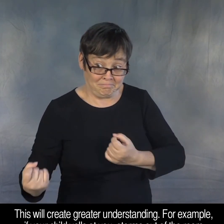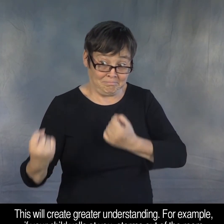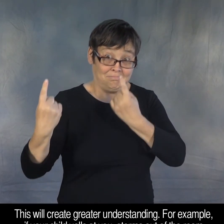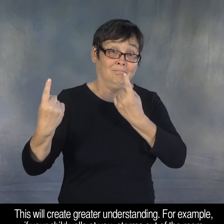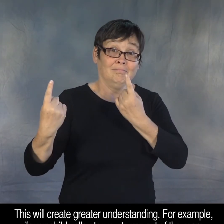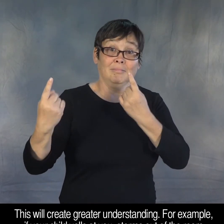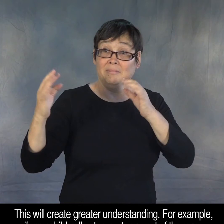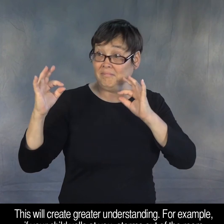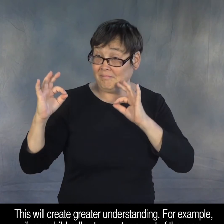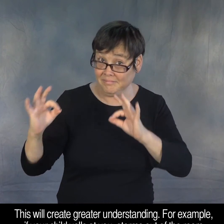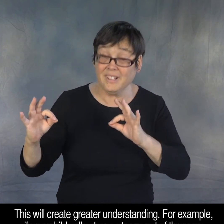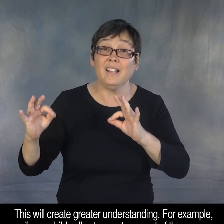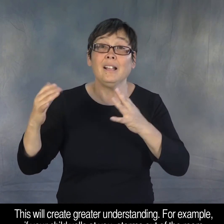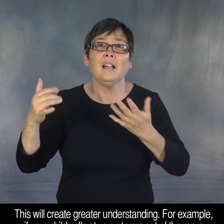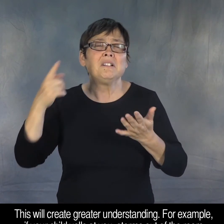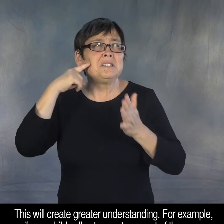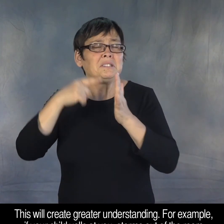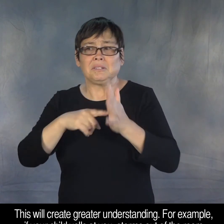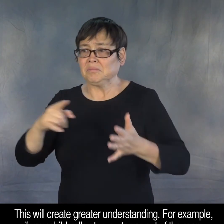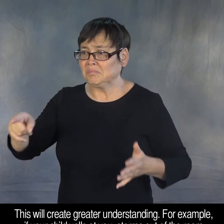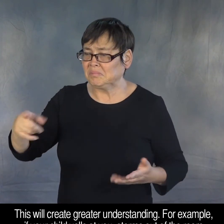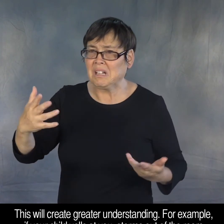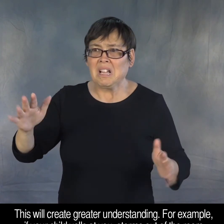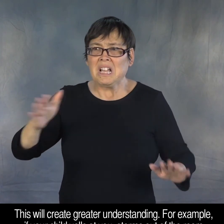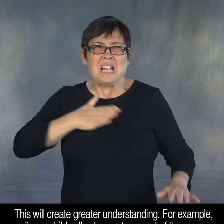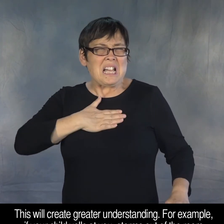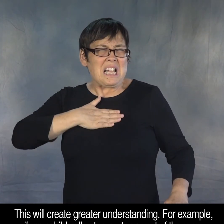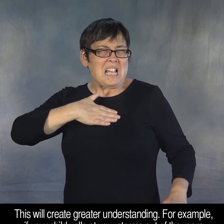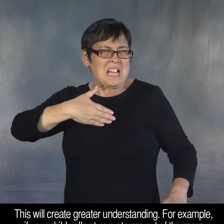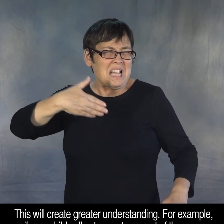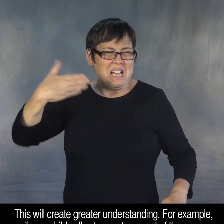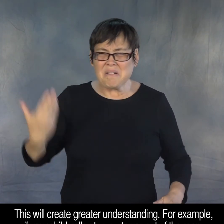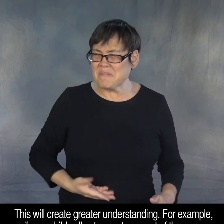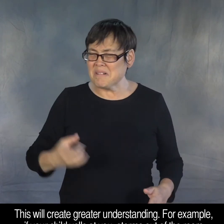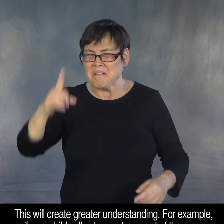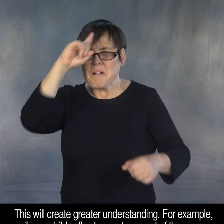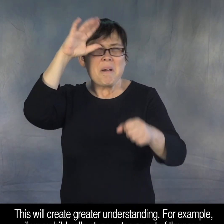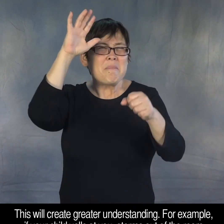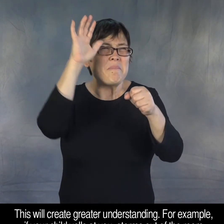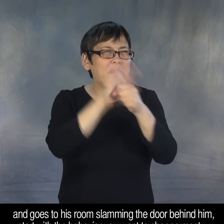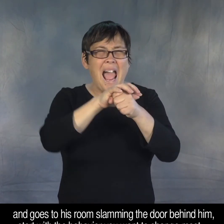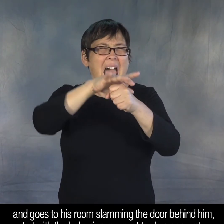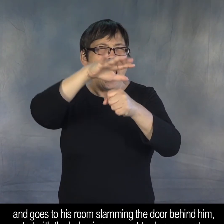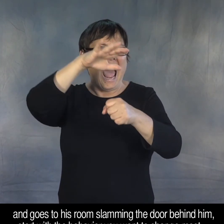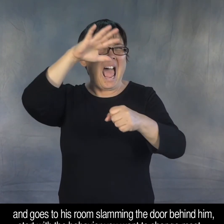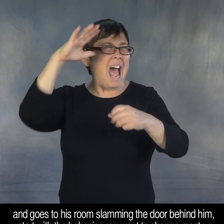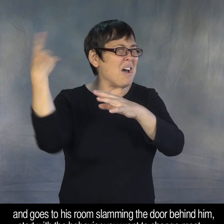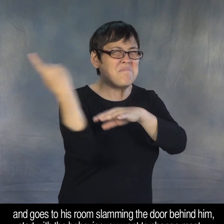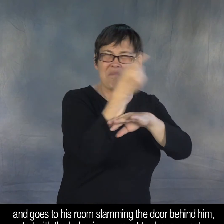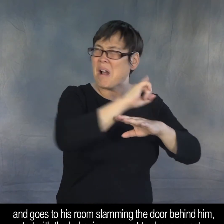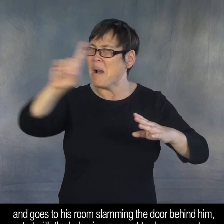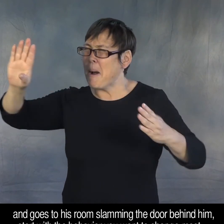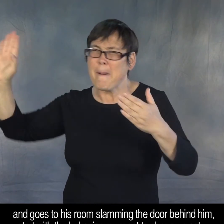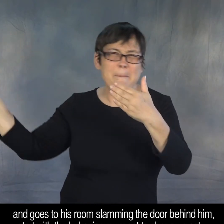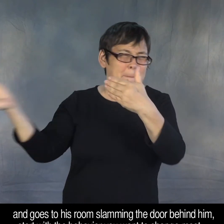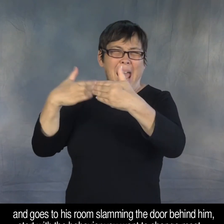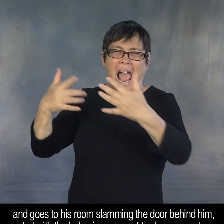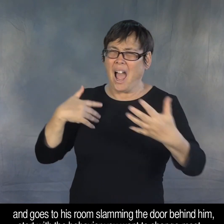For example, if your child yells at you, storms out of the room, and goes to his room, slamming the door behind